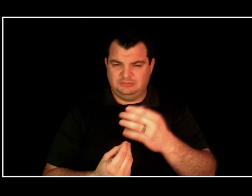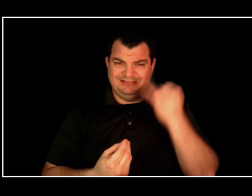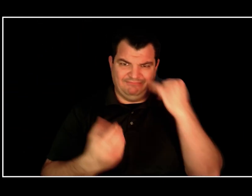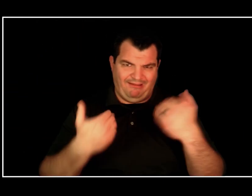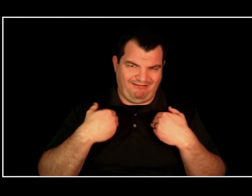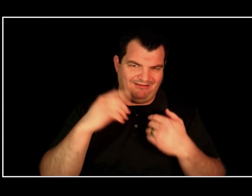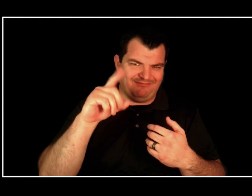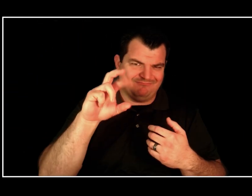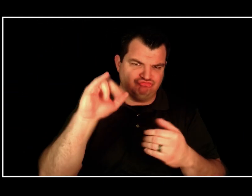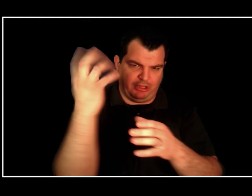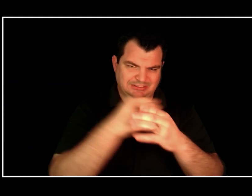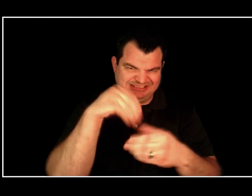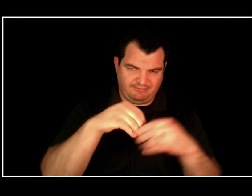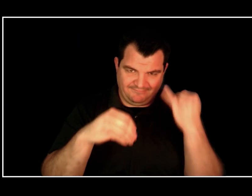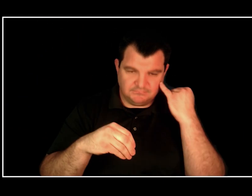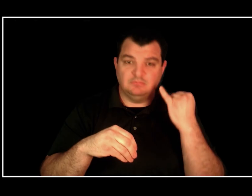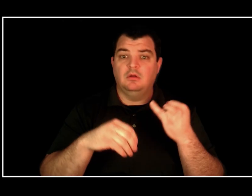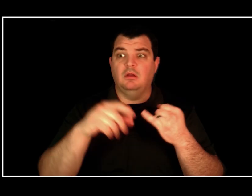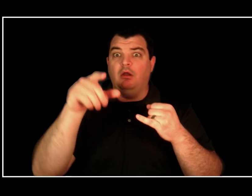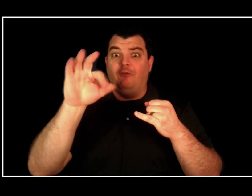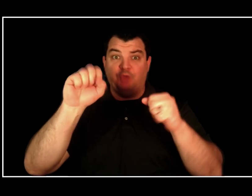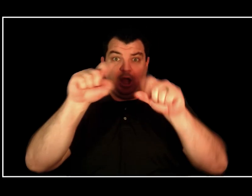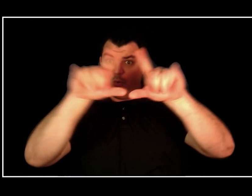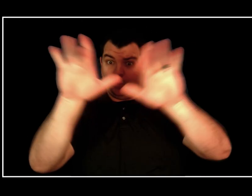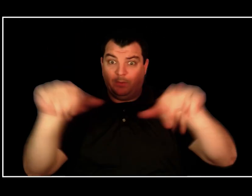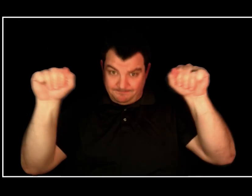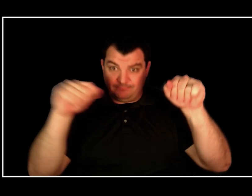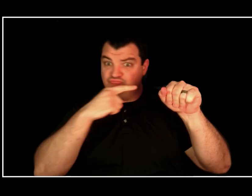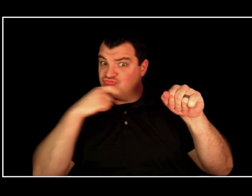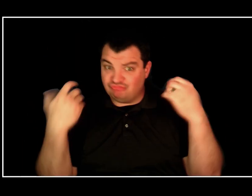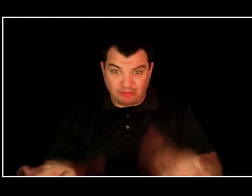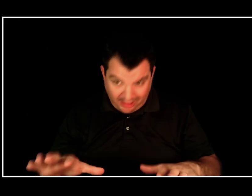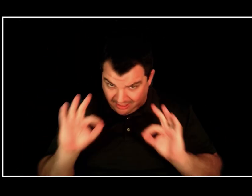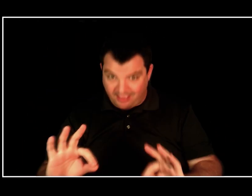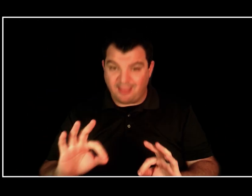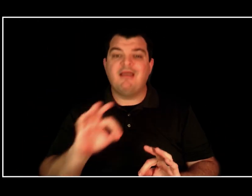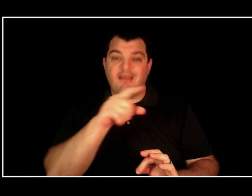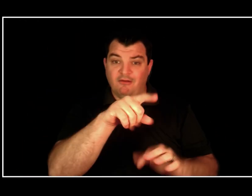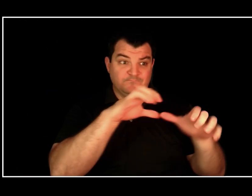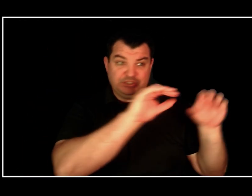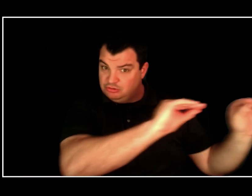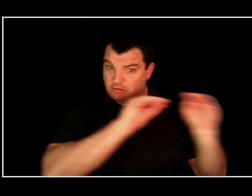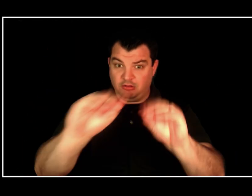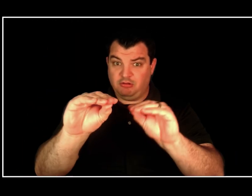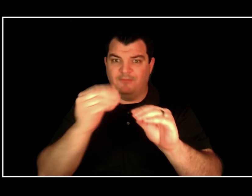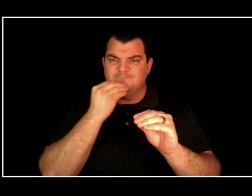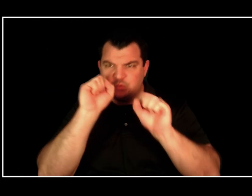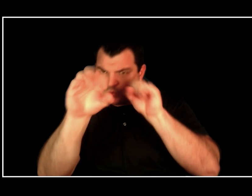if your freezer has a drain. Once the frost is gone and the inside is dry, plug the freezer back in and return the